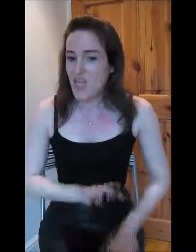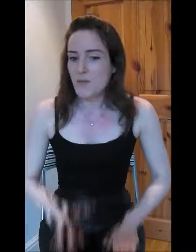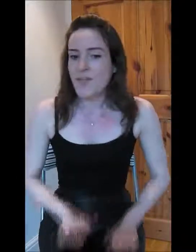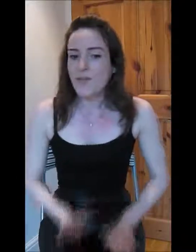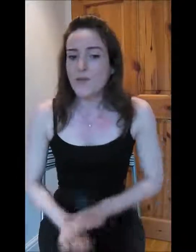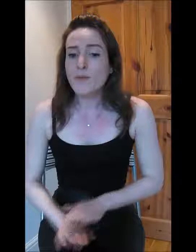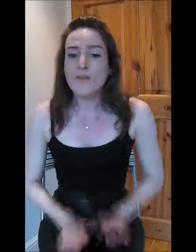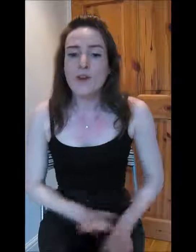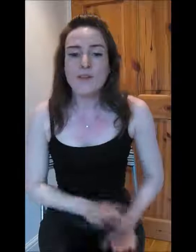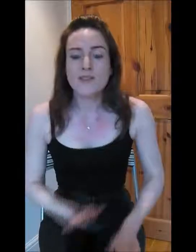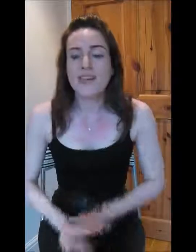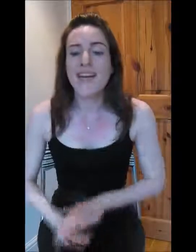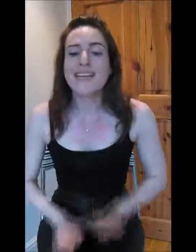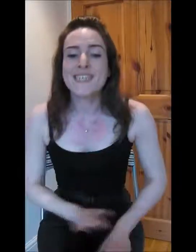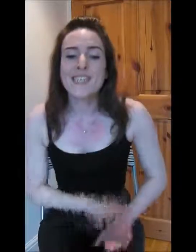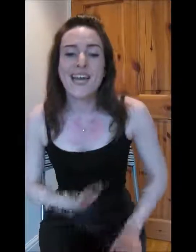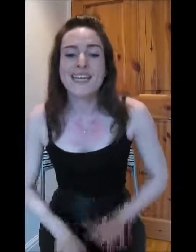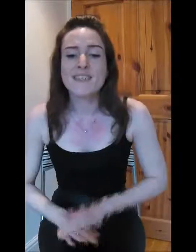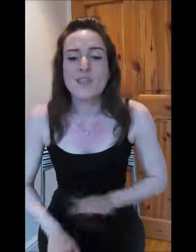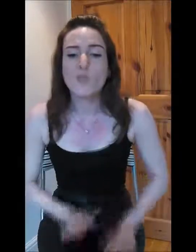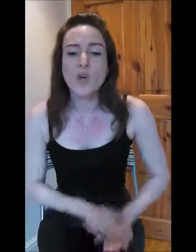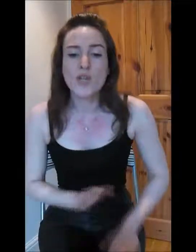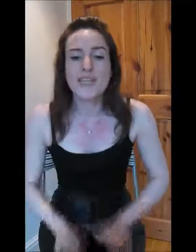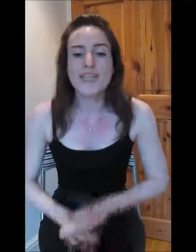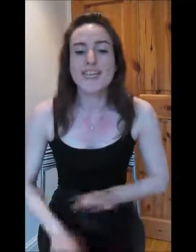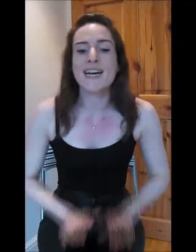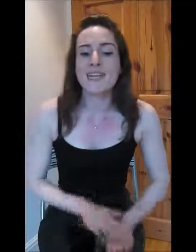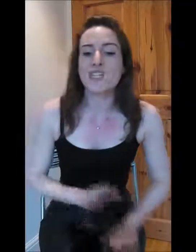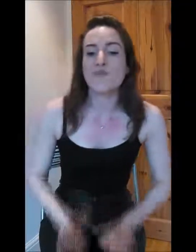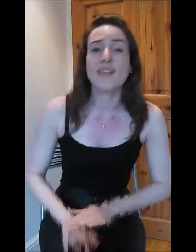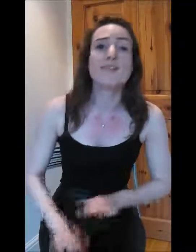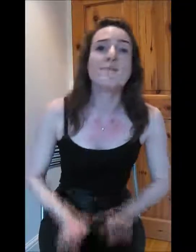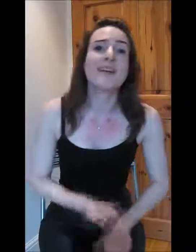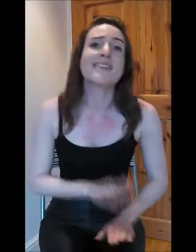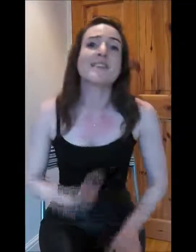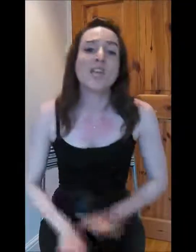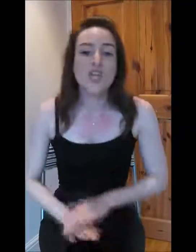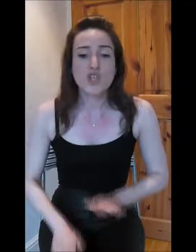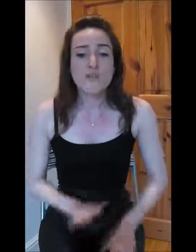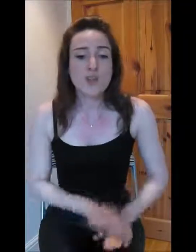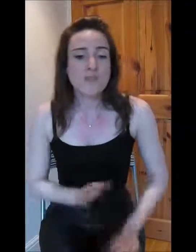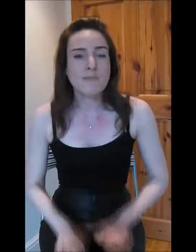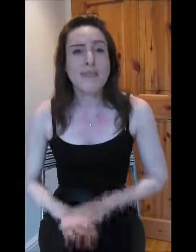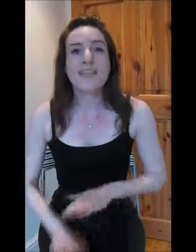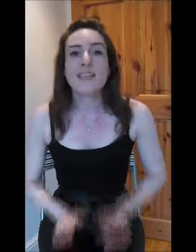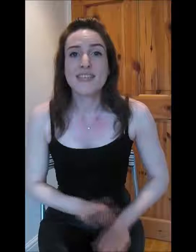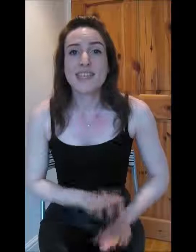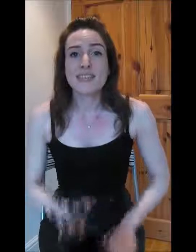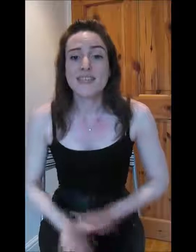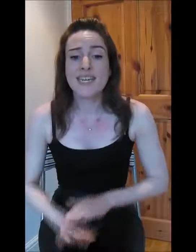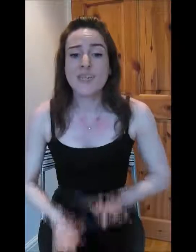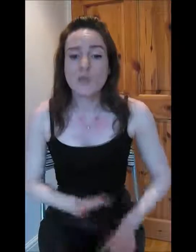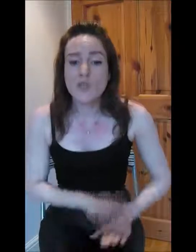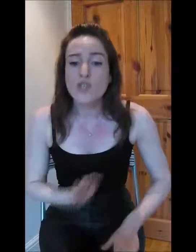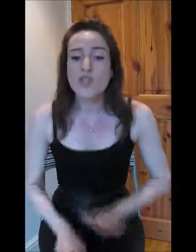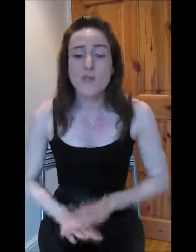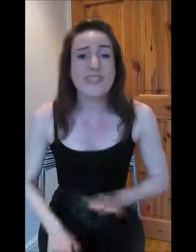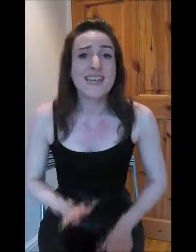You throw a rock and hide your hand. Working in the dark with your fellow man. Sure as God made the day and the night. While you do in the dark